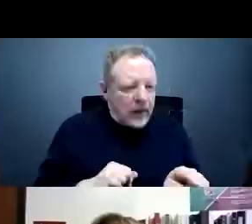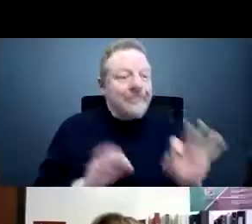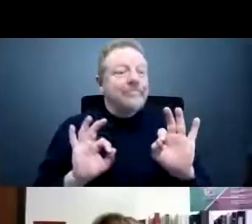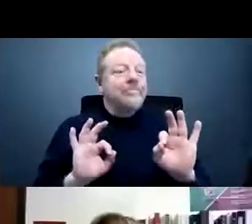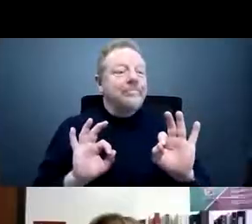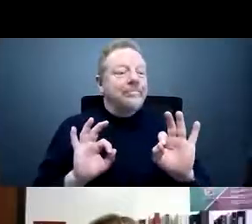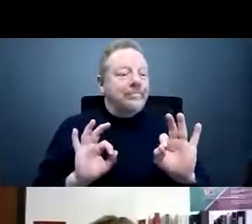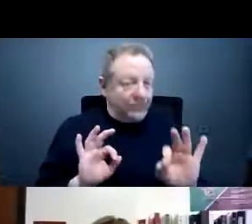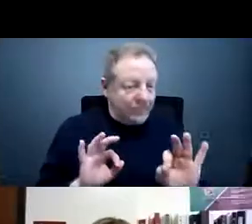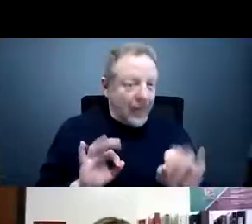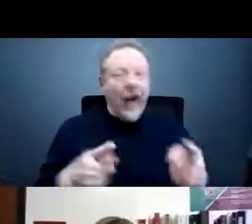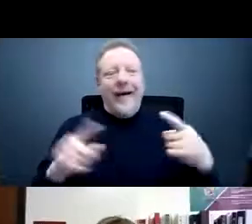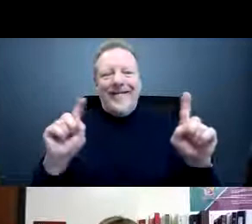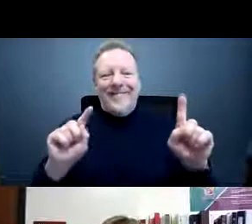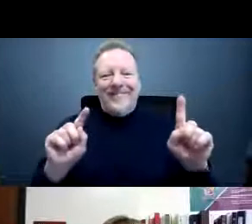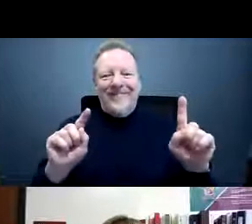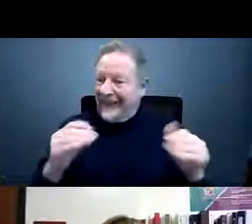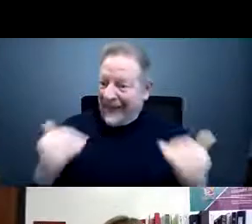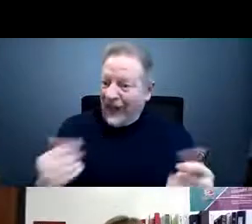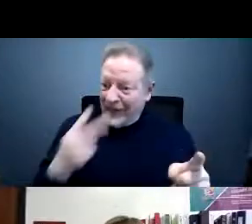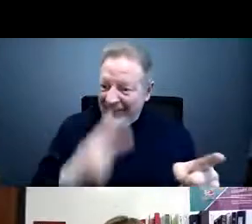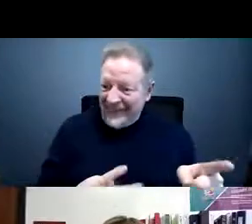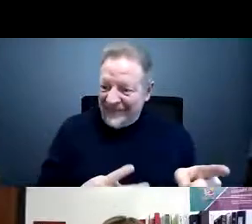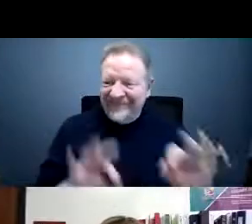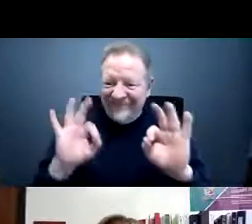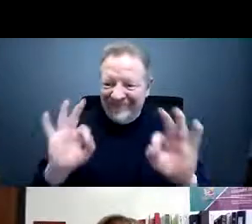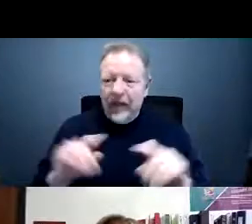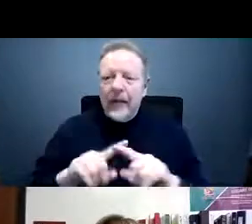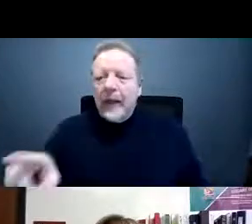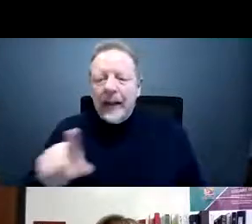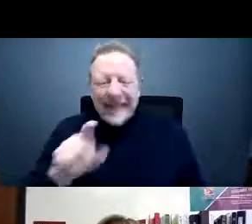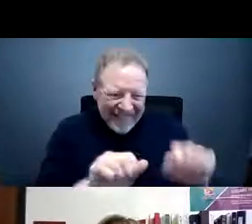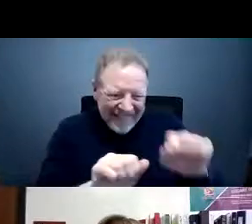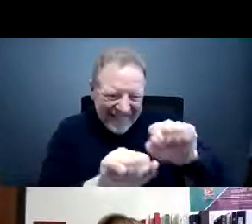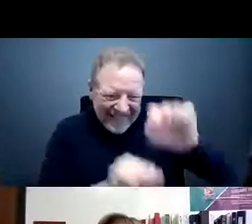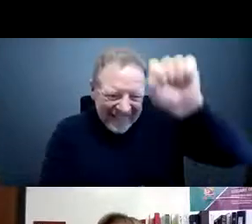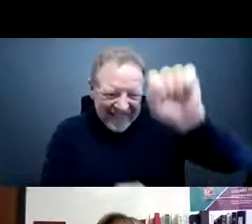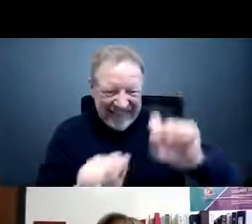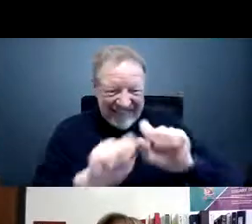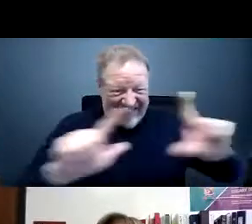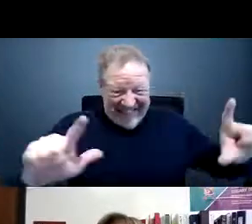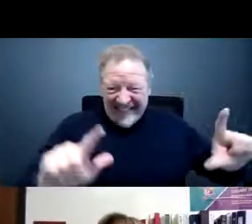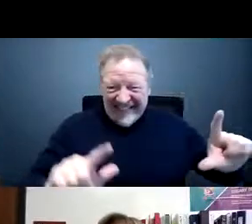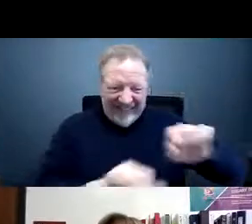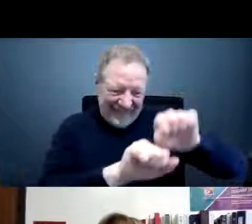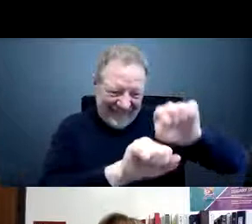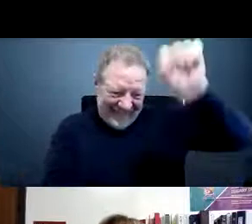There you go. Now you got it? Got it, but you're gonna need to, Yeah, I just have to find